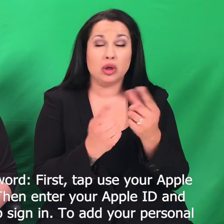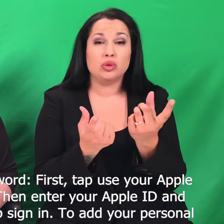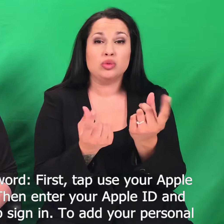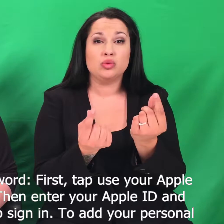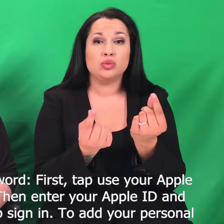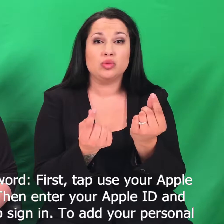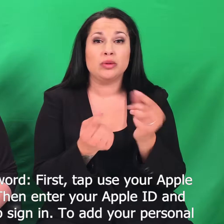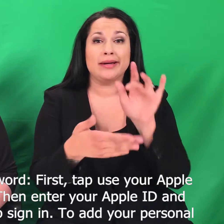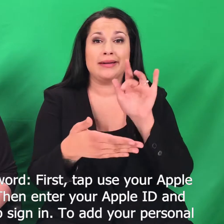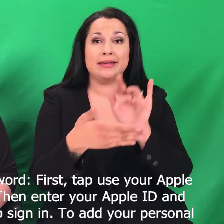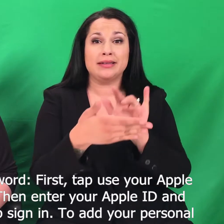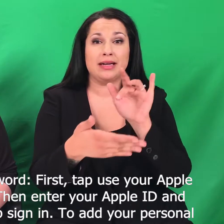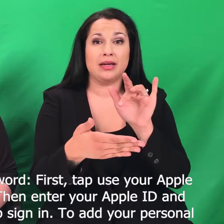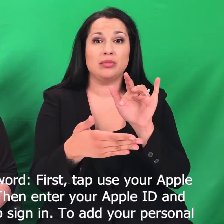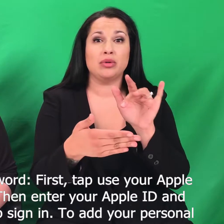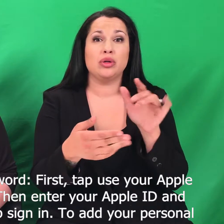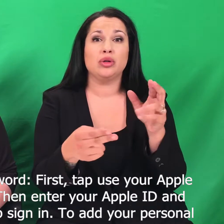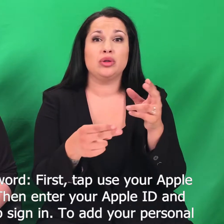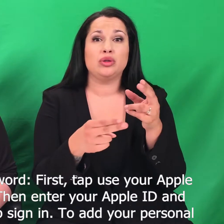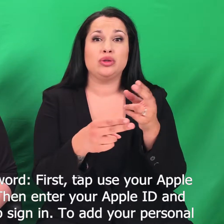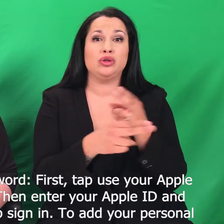ID for iMessage.